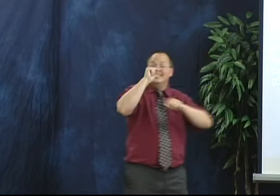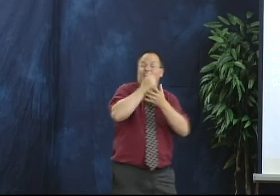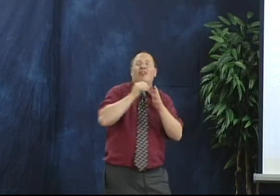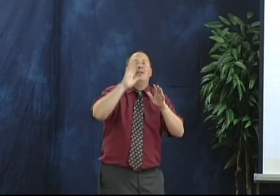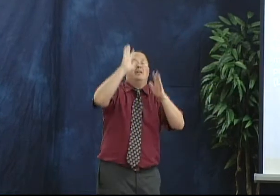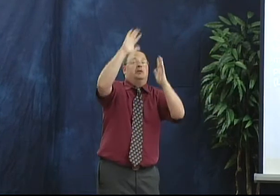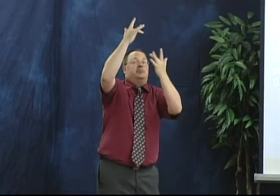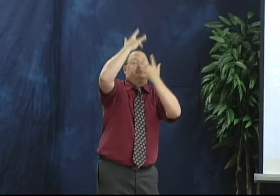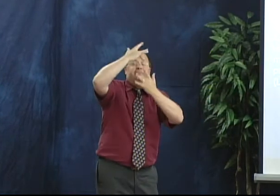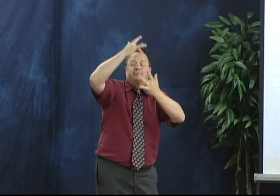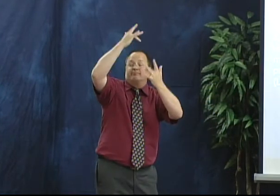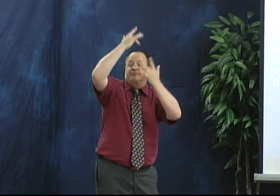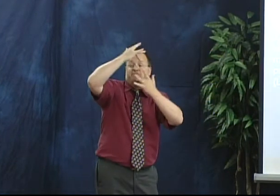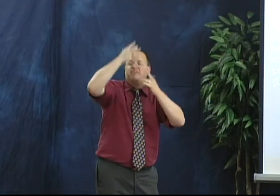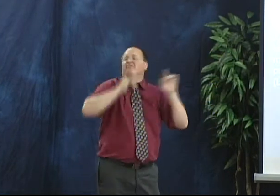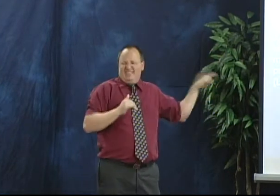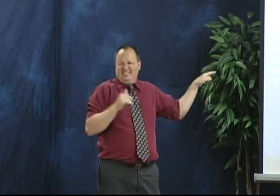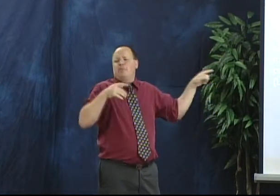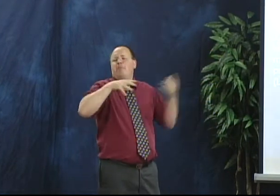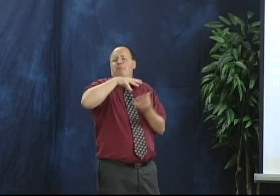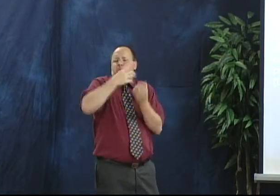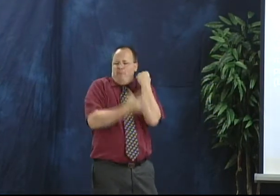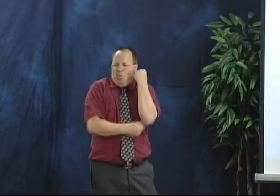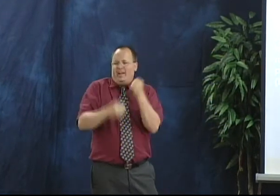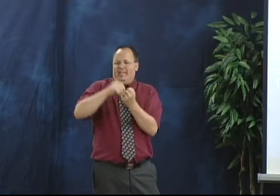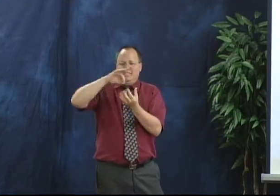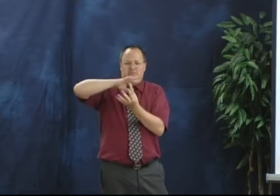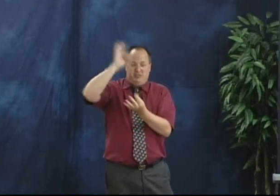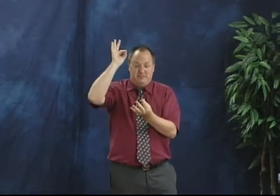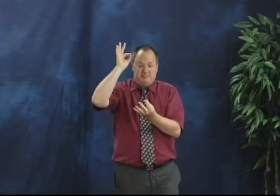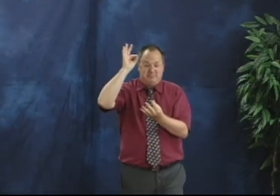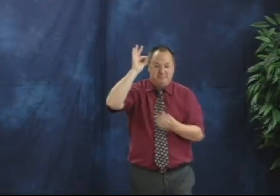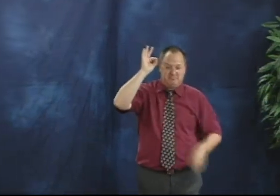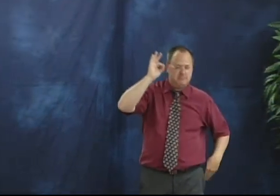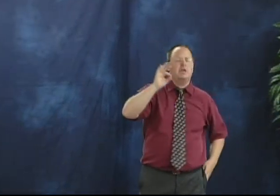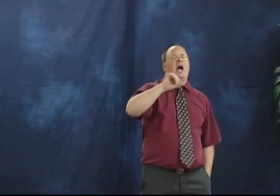who cried out, "God, be merciful to me, a sinner." That is being poor in spirit.